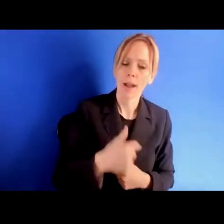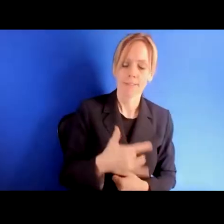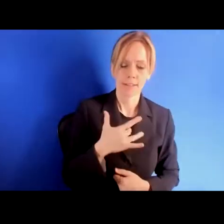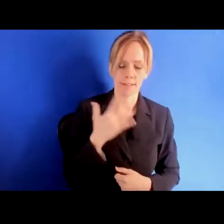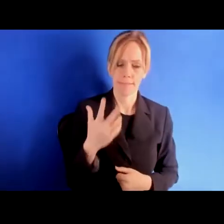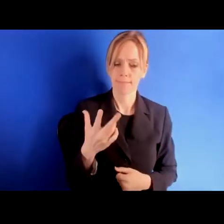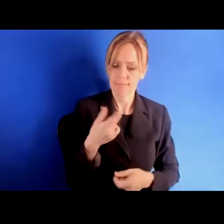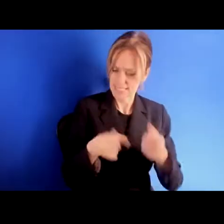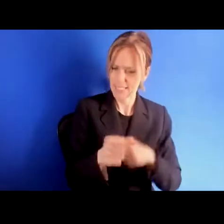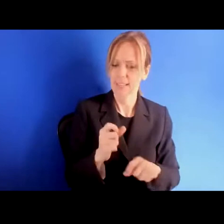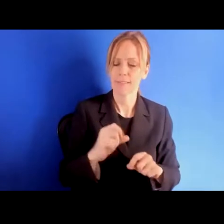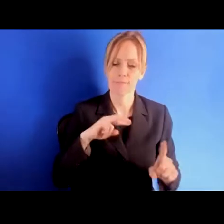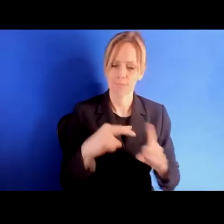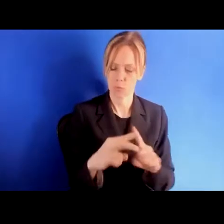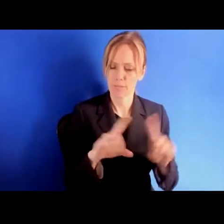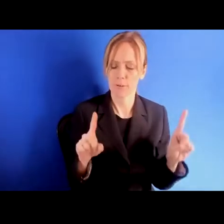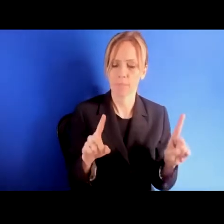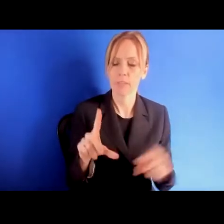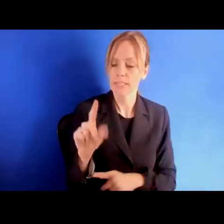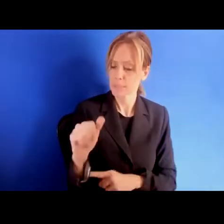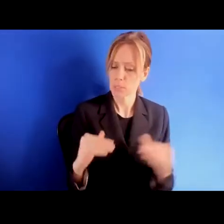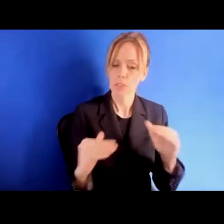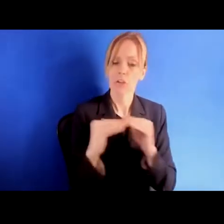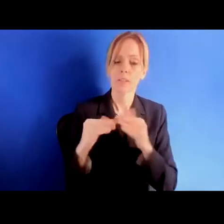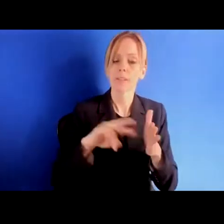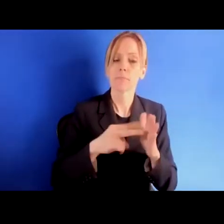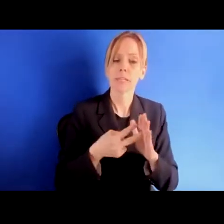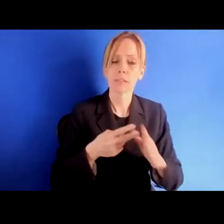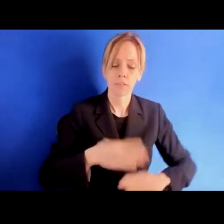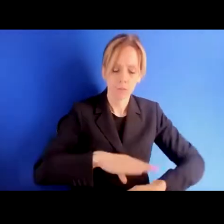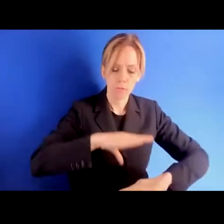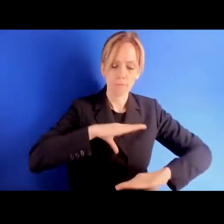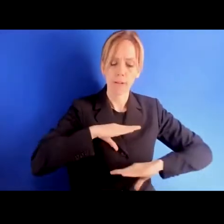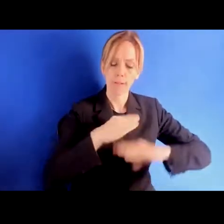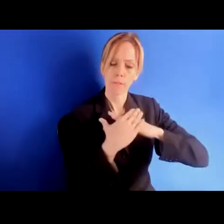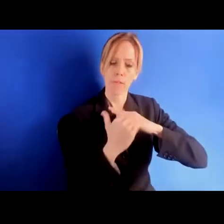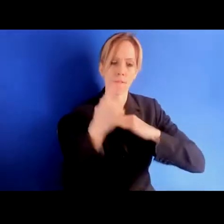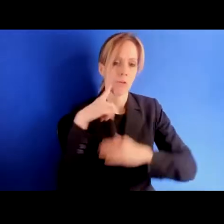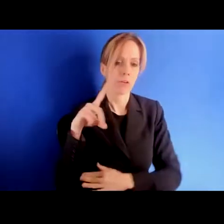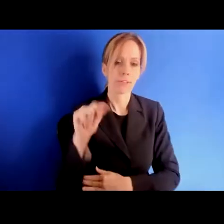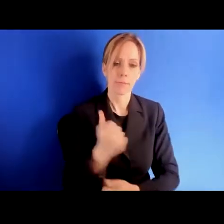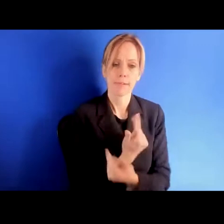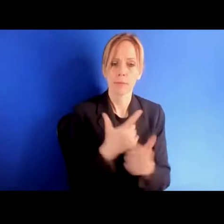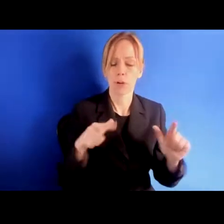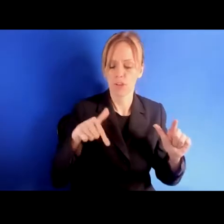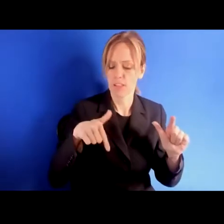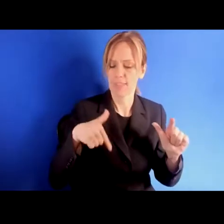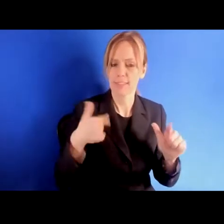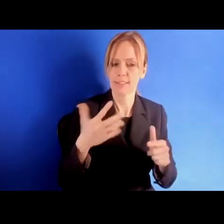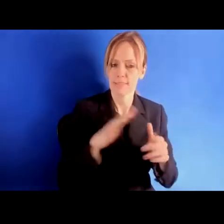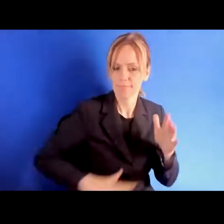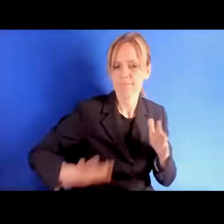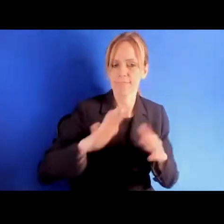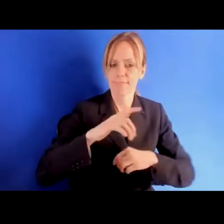justice movement as fulfilling the calling of disability liberation in this era. The movement brings opportunity